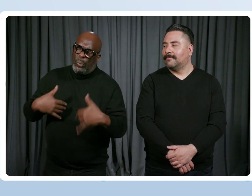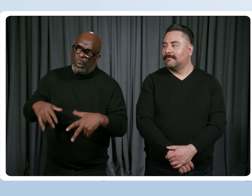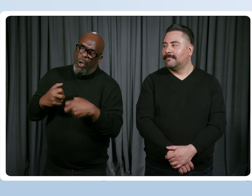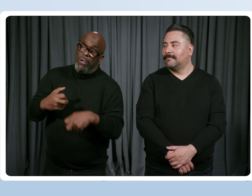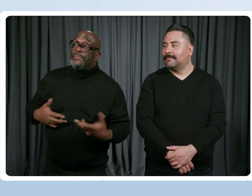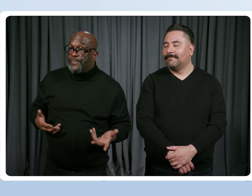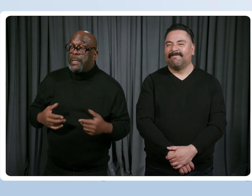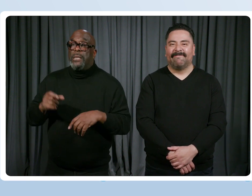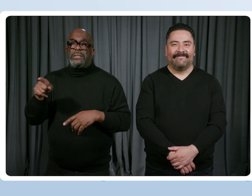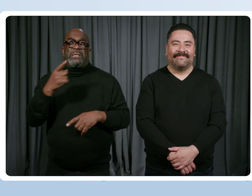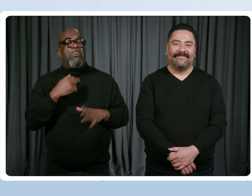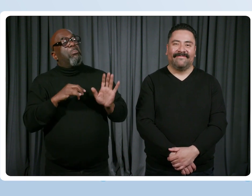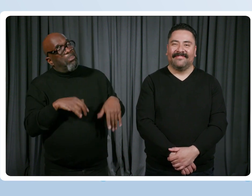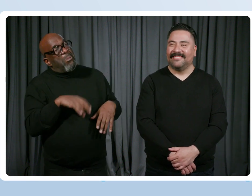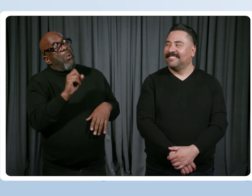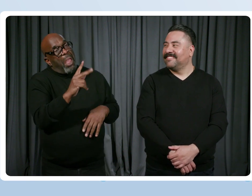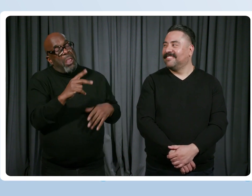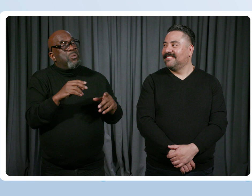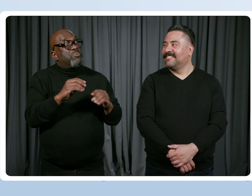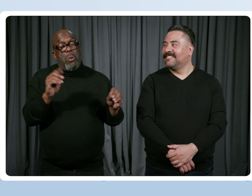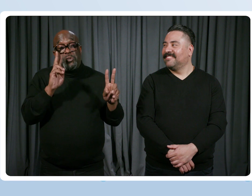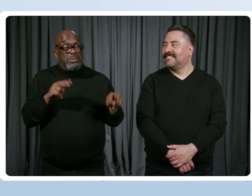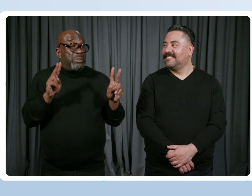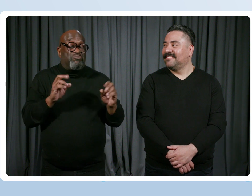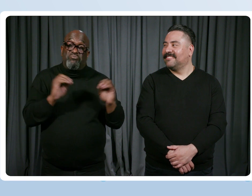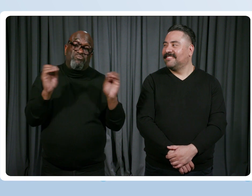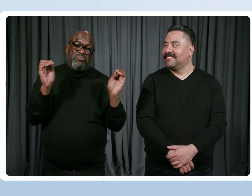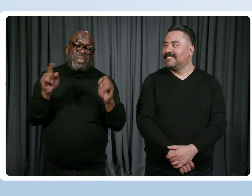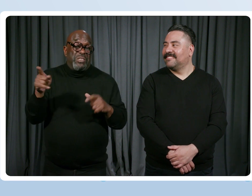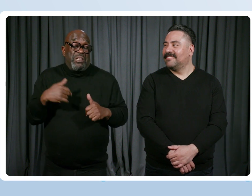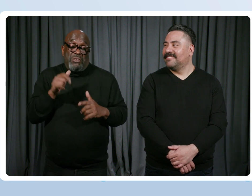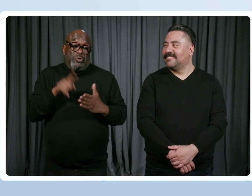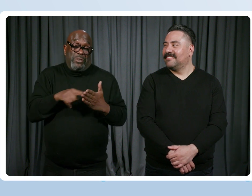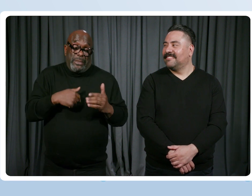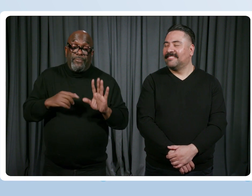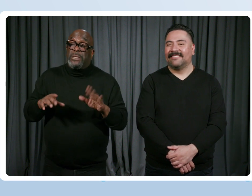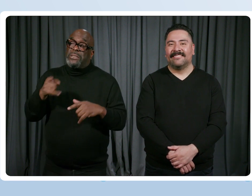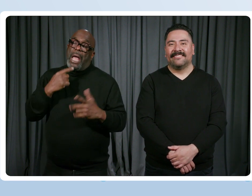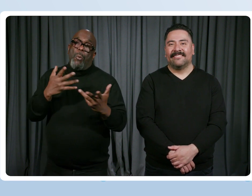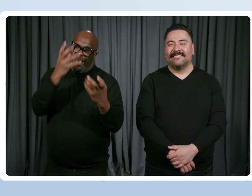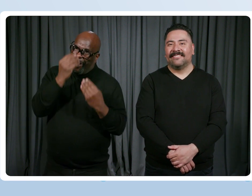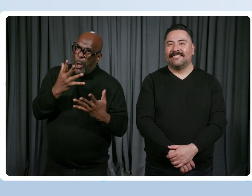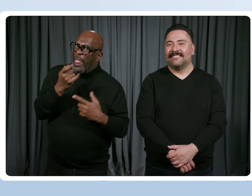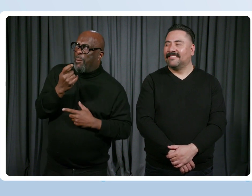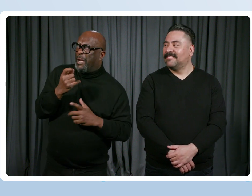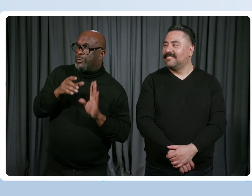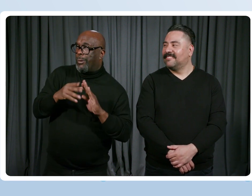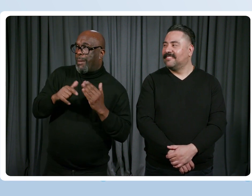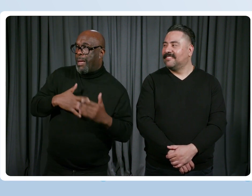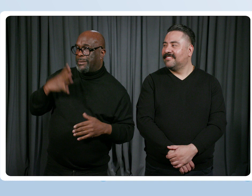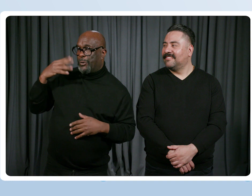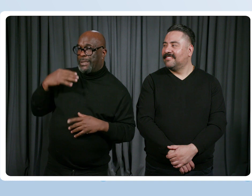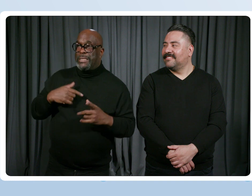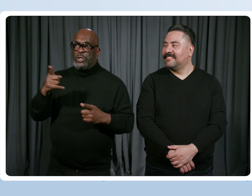challenging for me. And she's like, okay, you like no judgment. Truly, she had no judgment. But she's like, I just want to tell you a little bit of a story about my own experience.